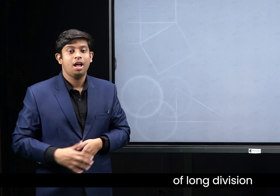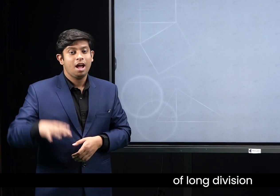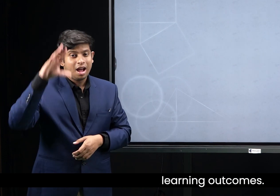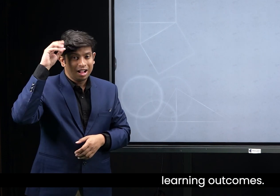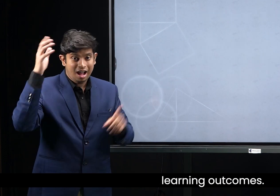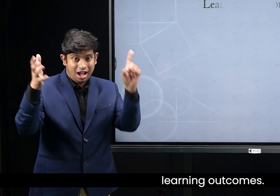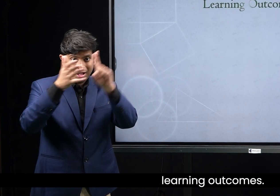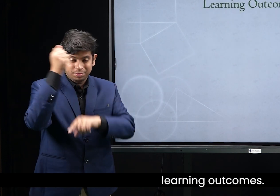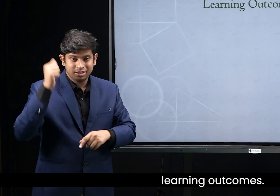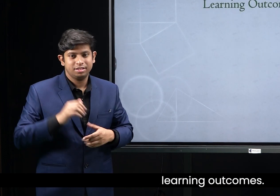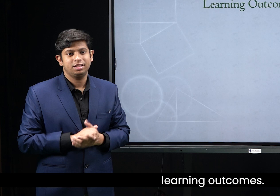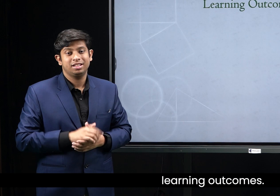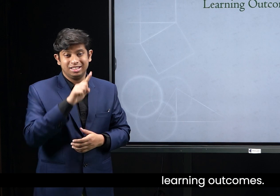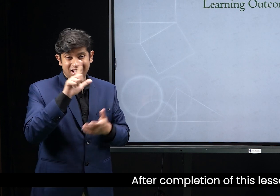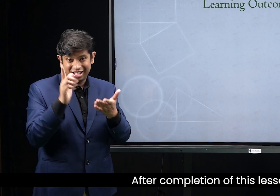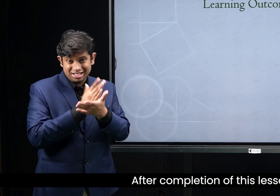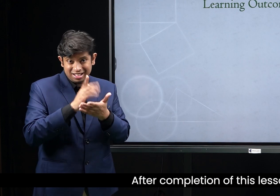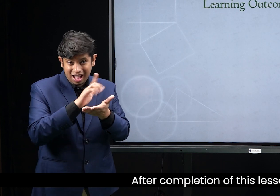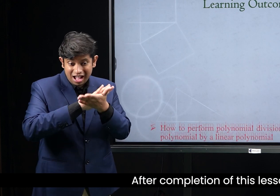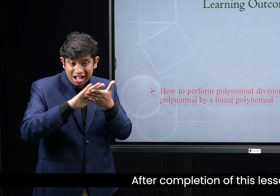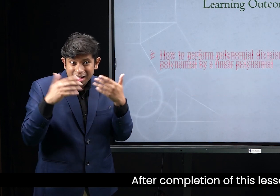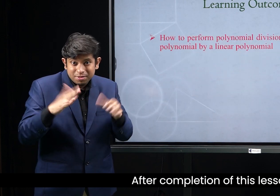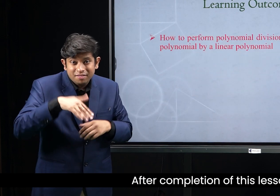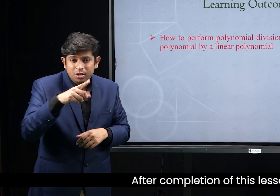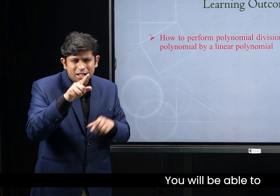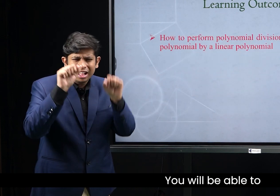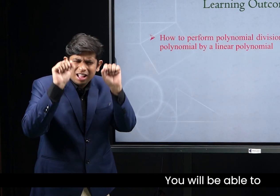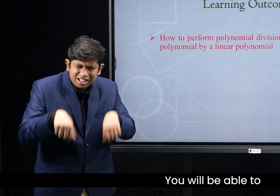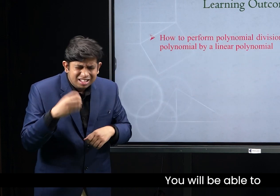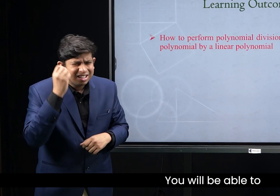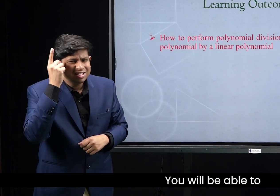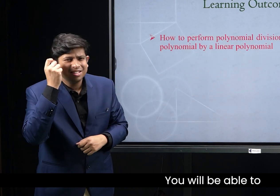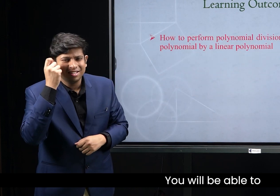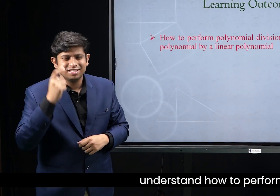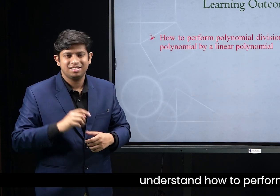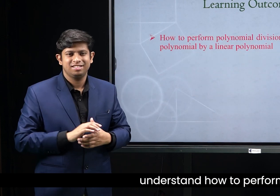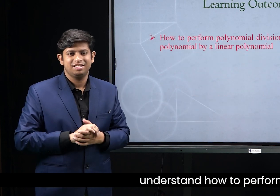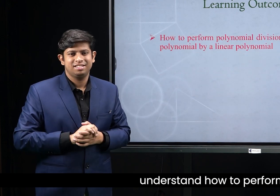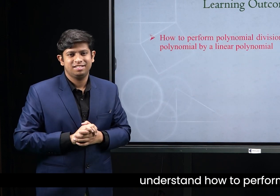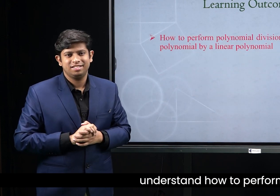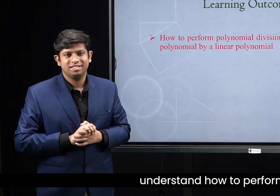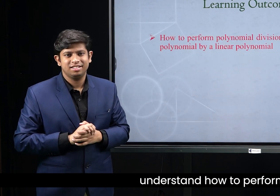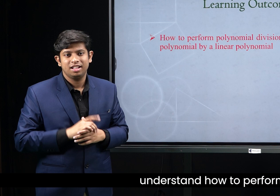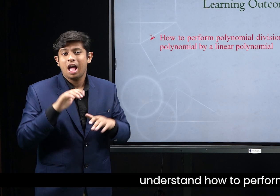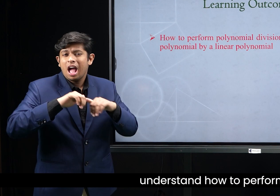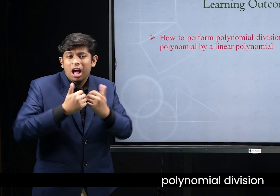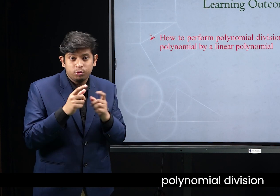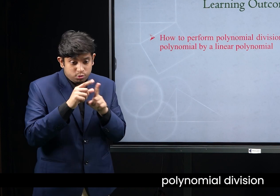Learning outcomes. After completion of this lesson, you will be able to understand how to perform polynomial